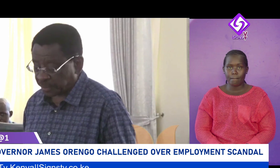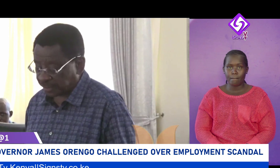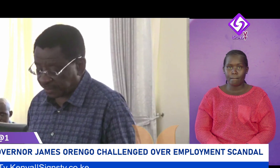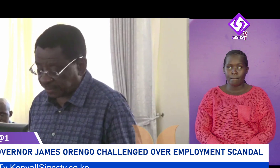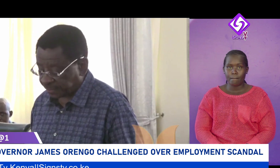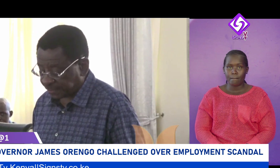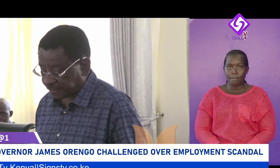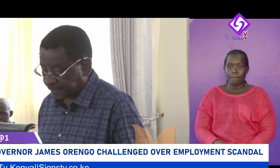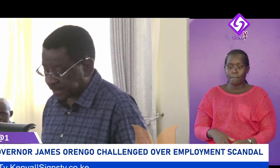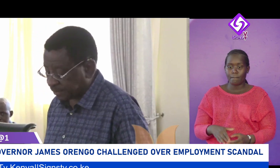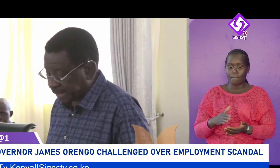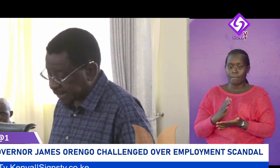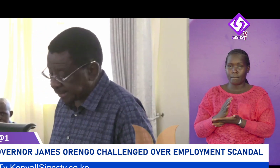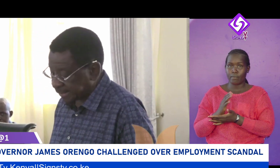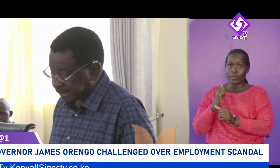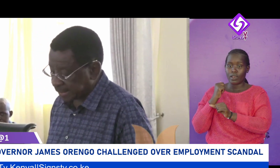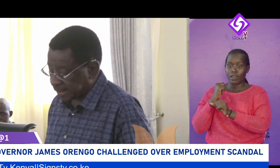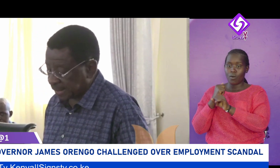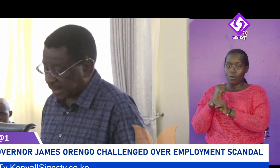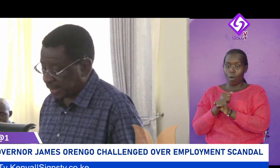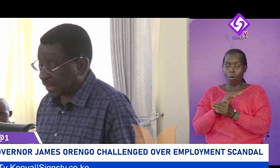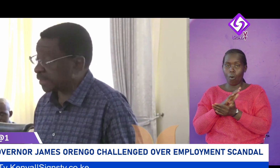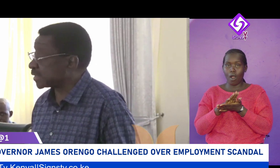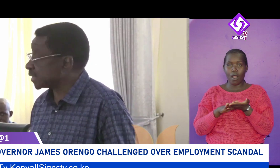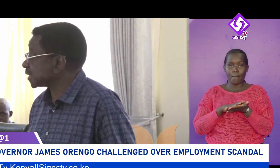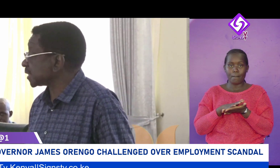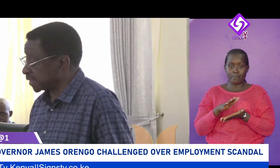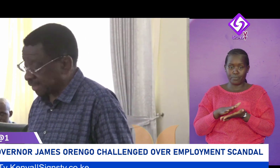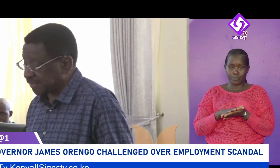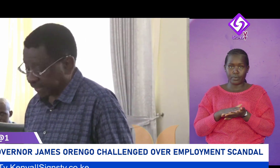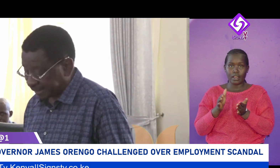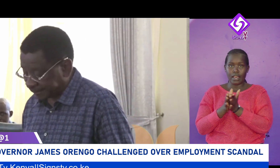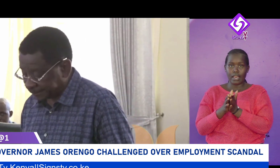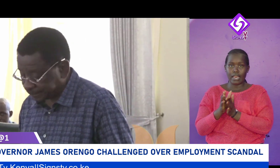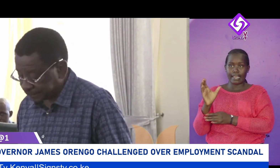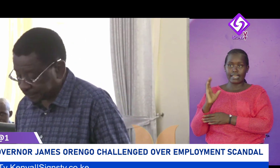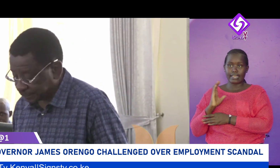Factual, performance-based, and citizen-centric.